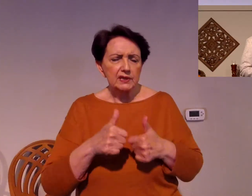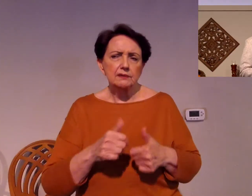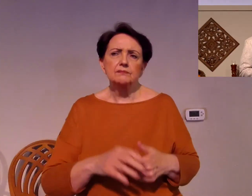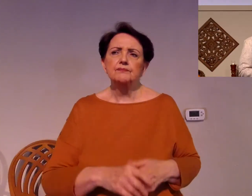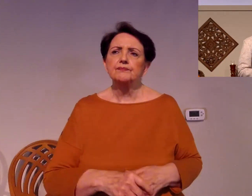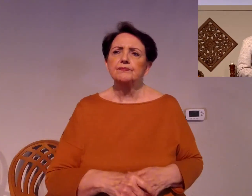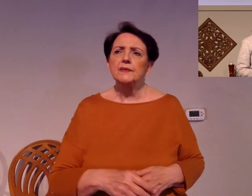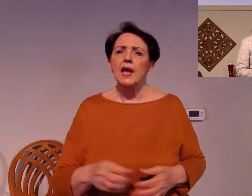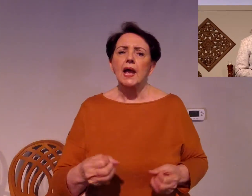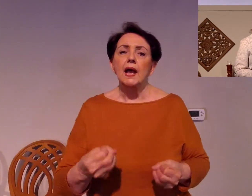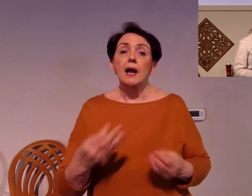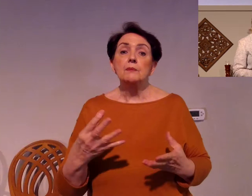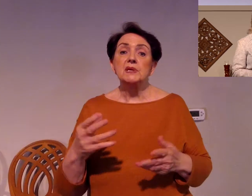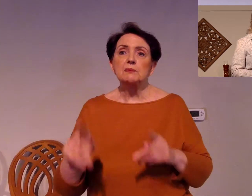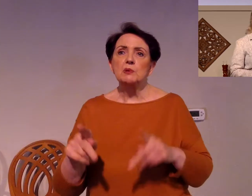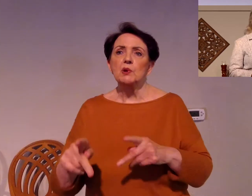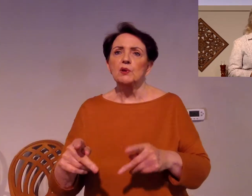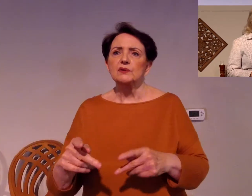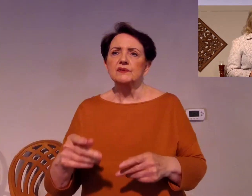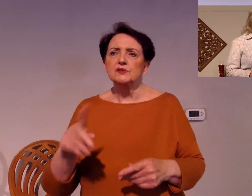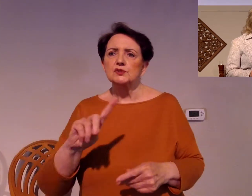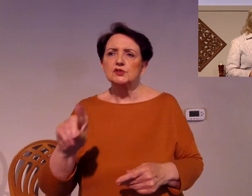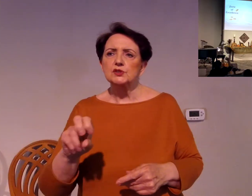How many people are in their zone of excellence?